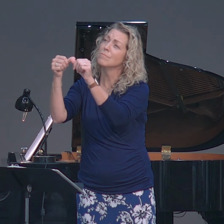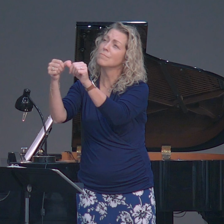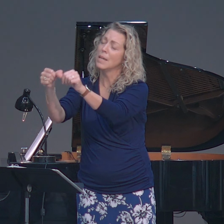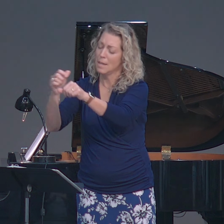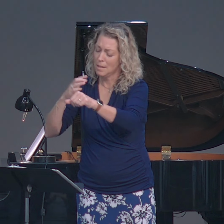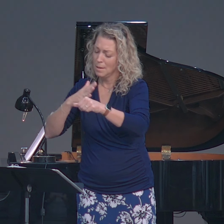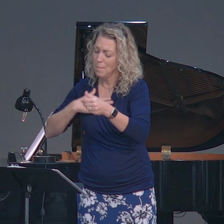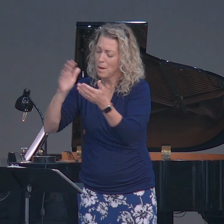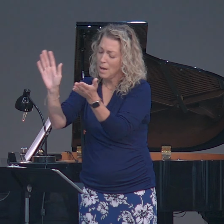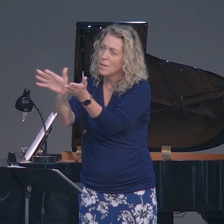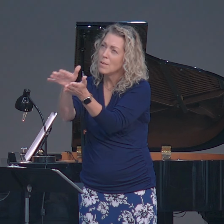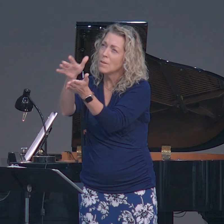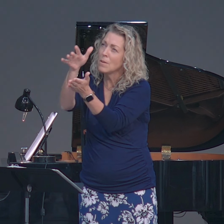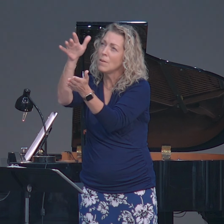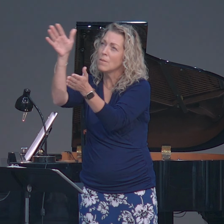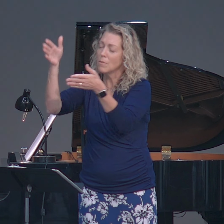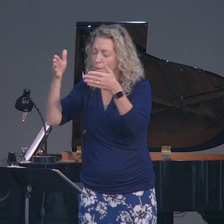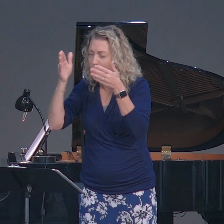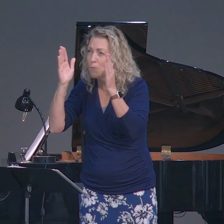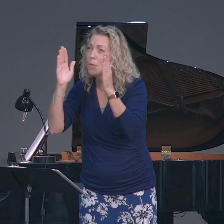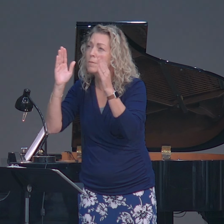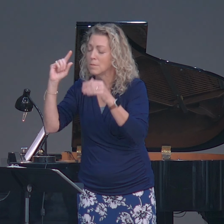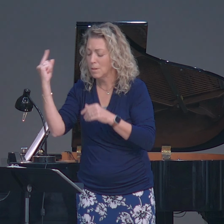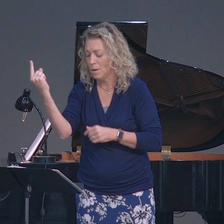my glory